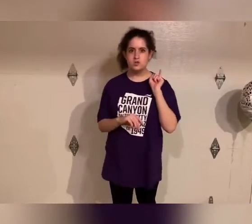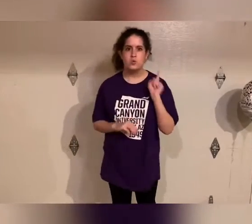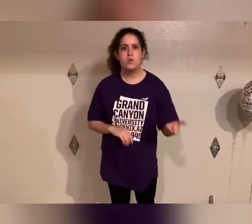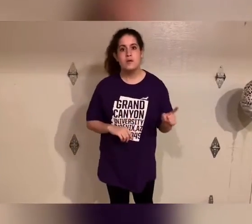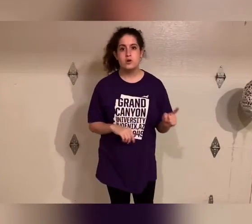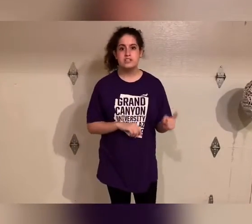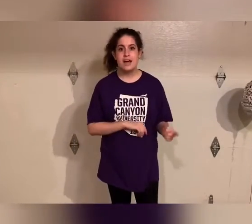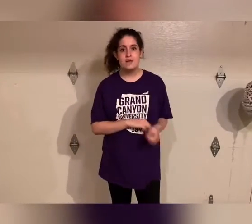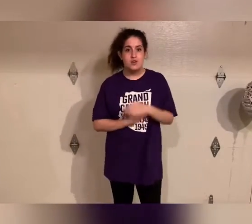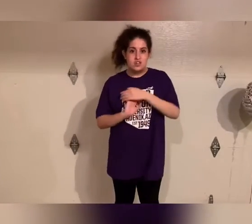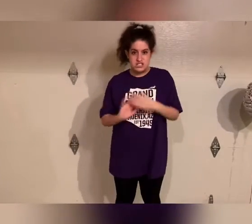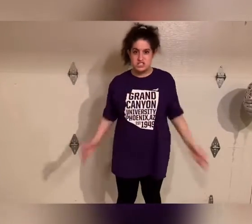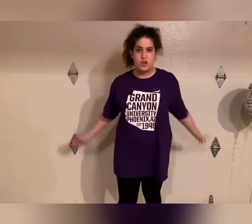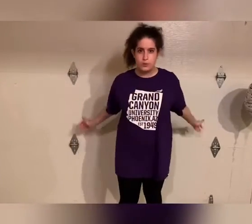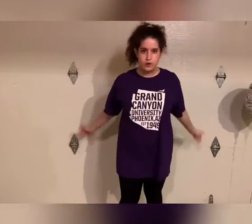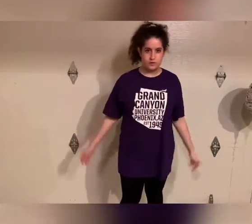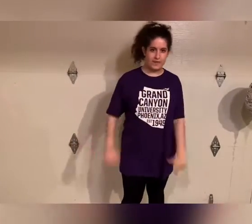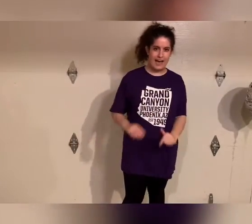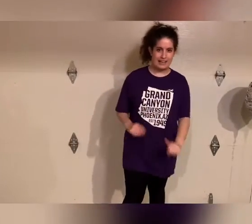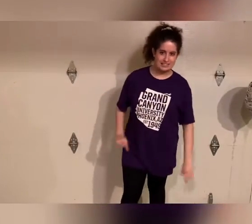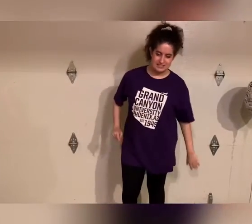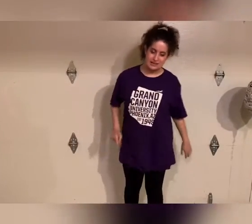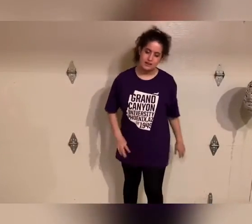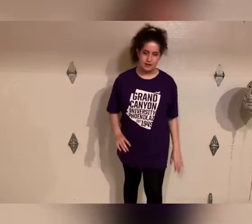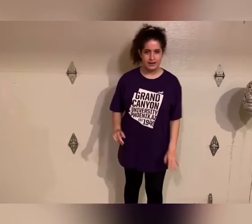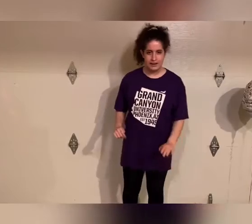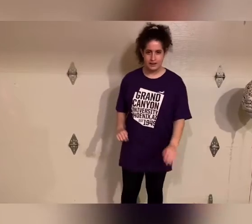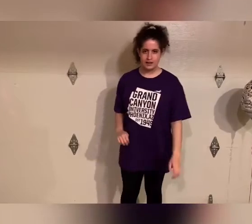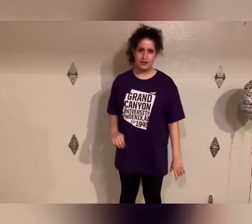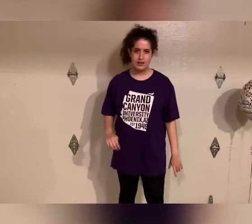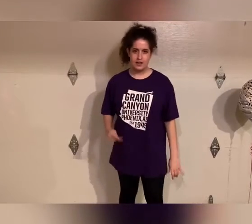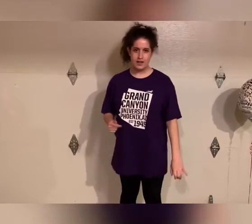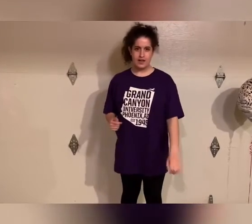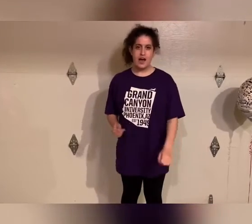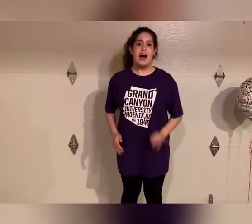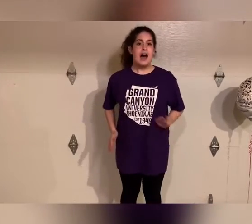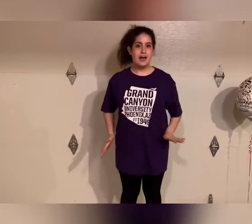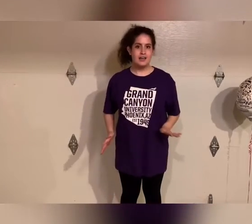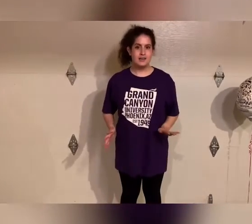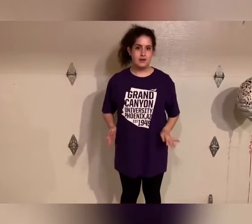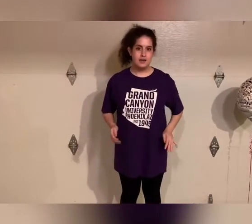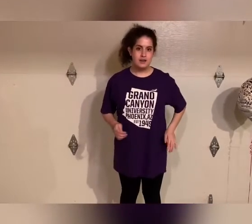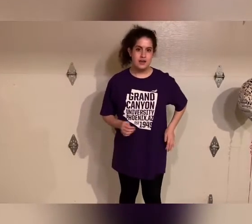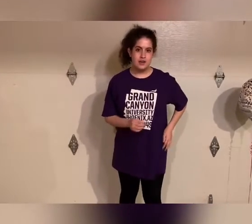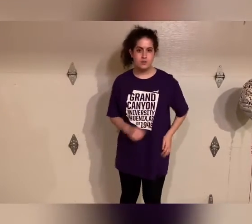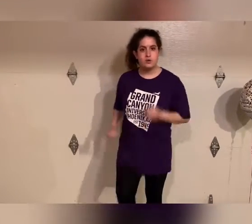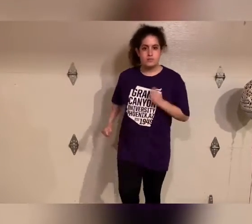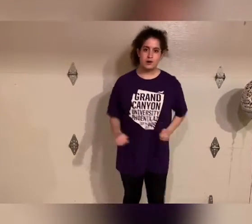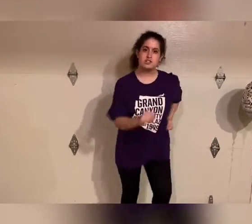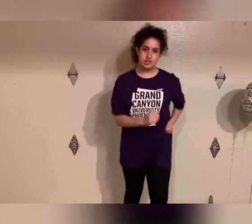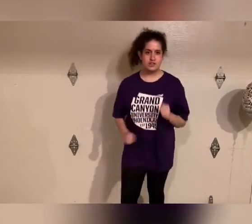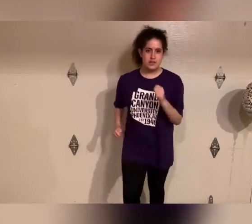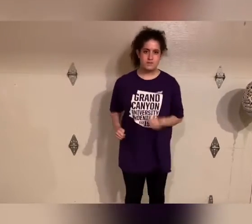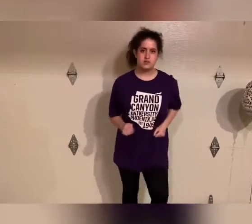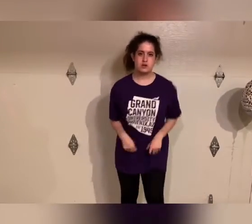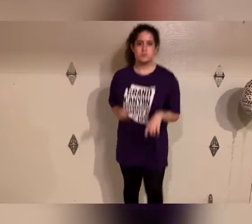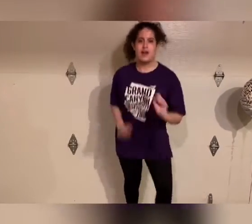We're gonna do it one more time, super fast. Ready? I may never march in the infantry, ride